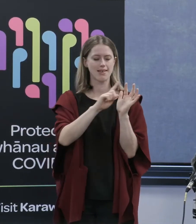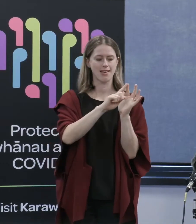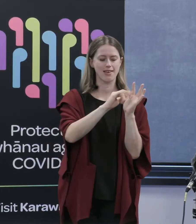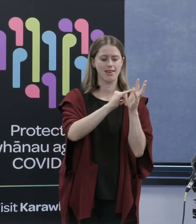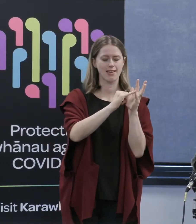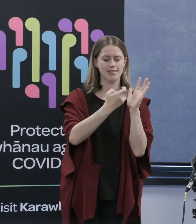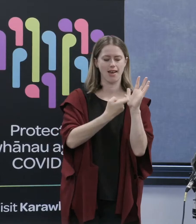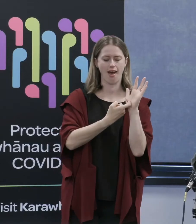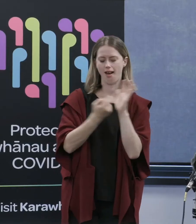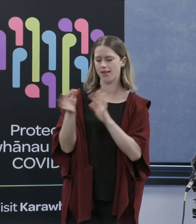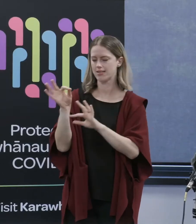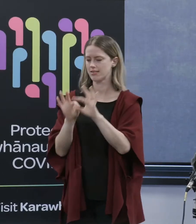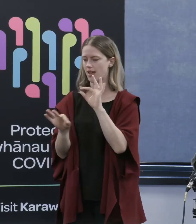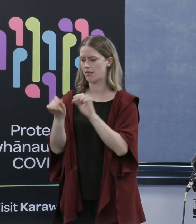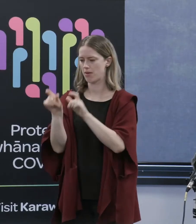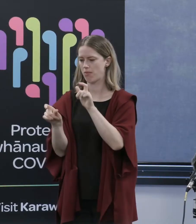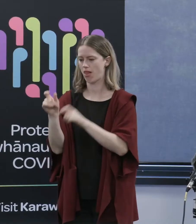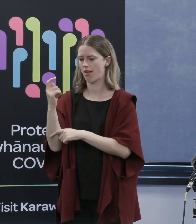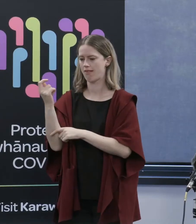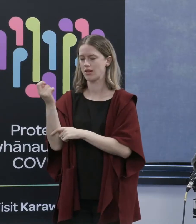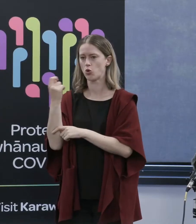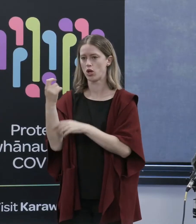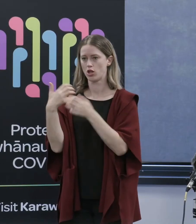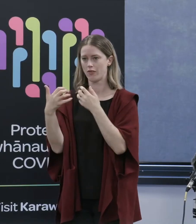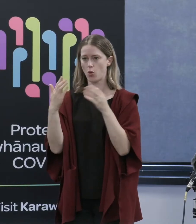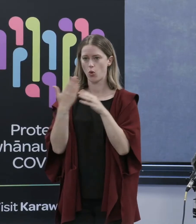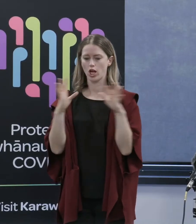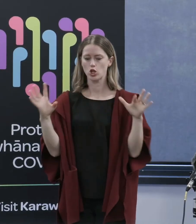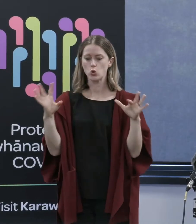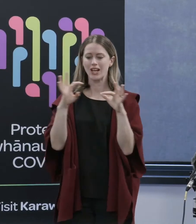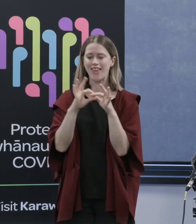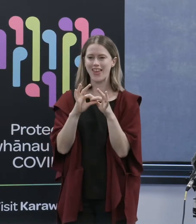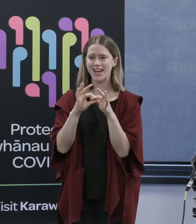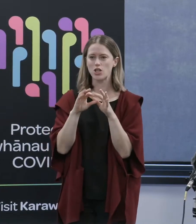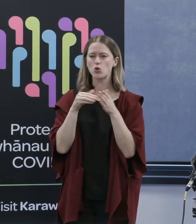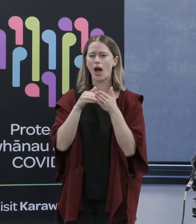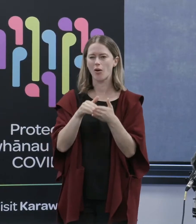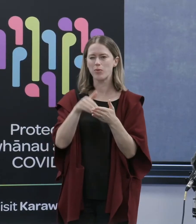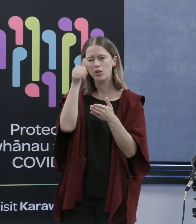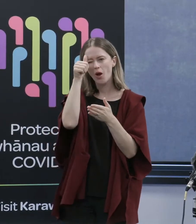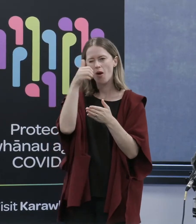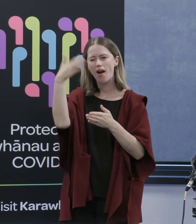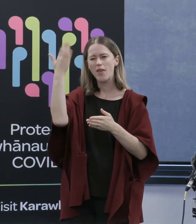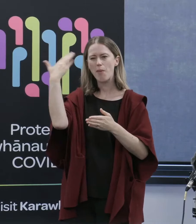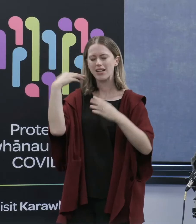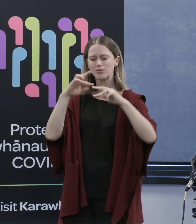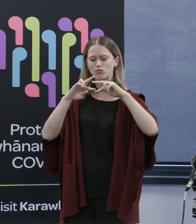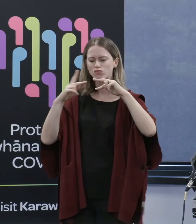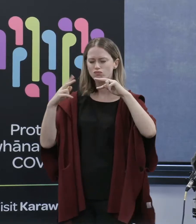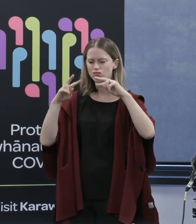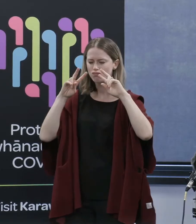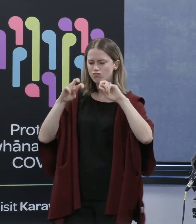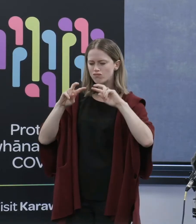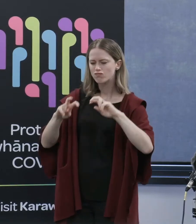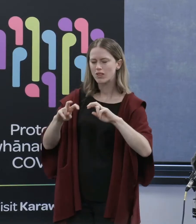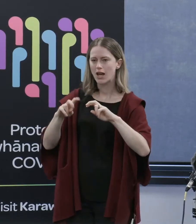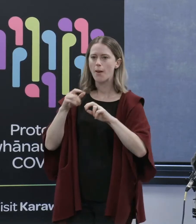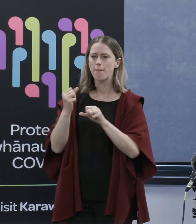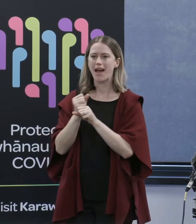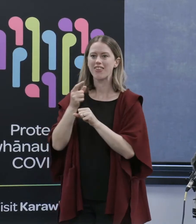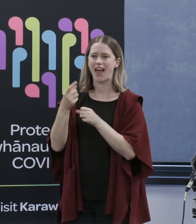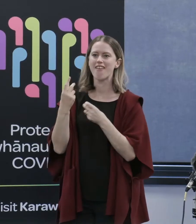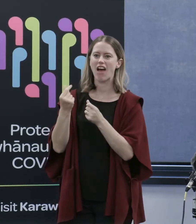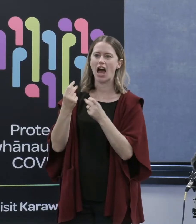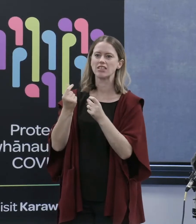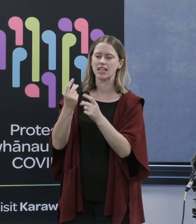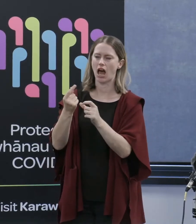ESR and scientists at Victoria University to speed up whole genome sequence reporting in near real time. And this